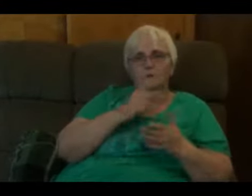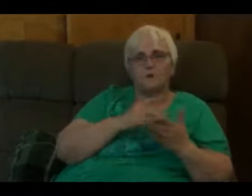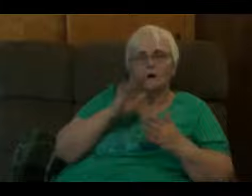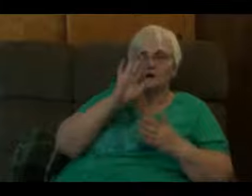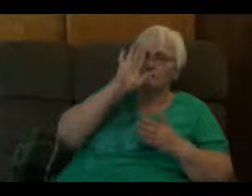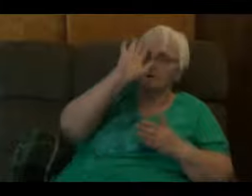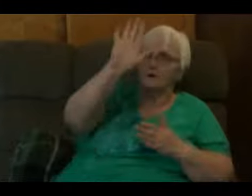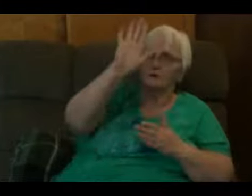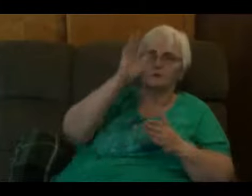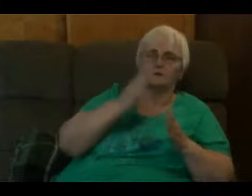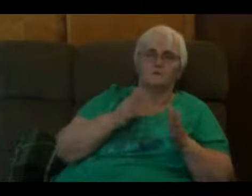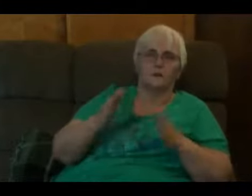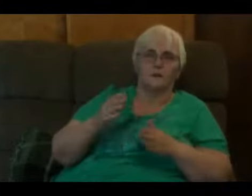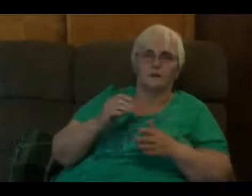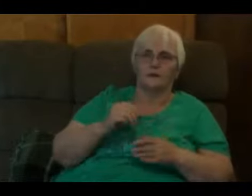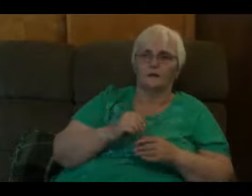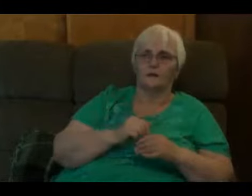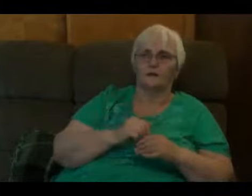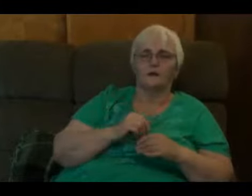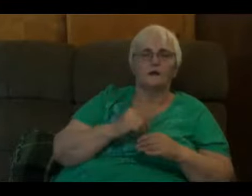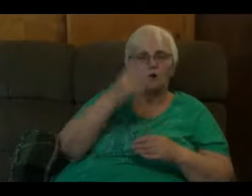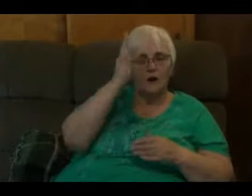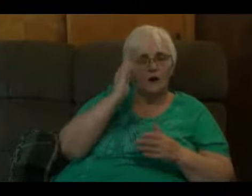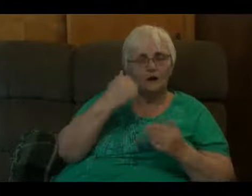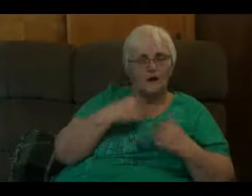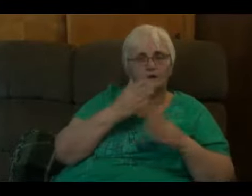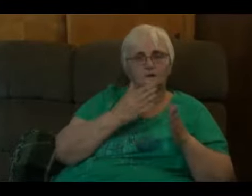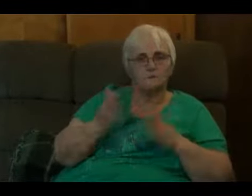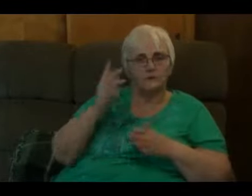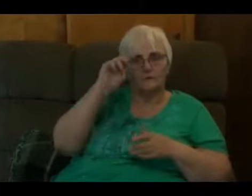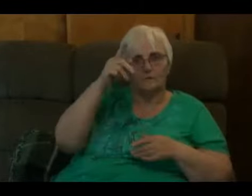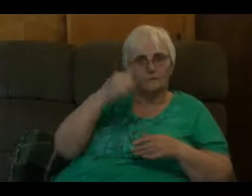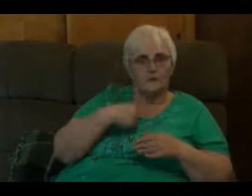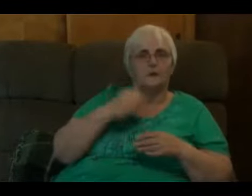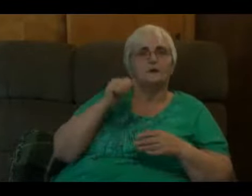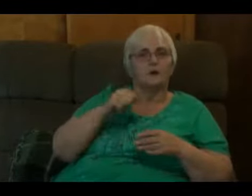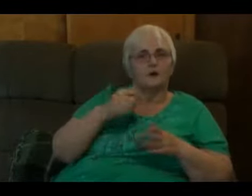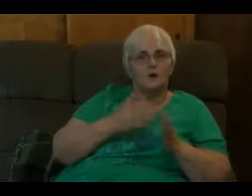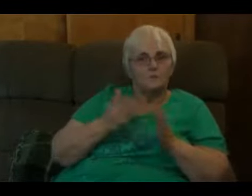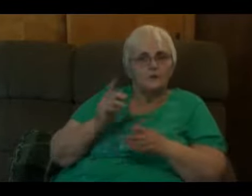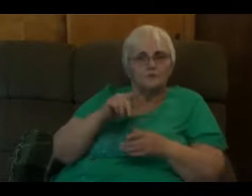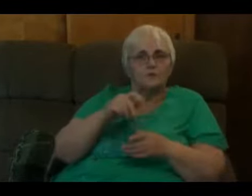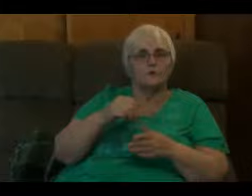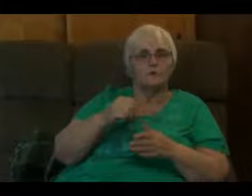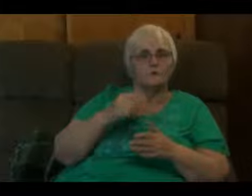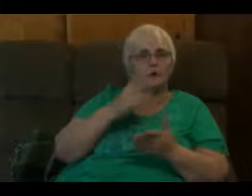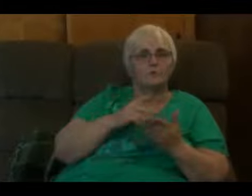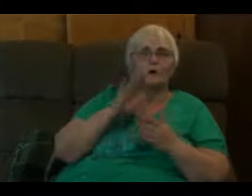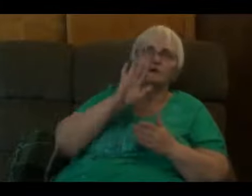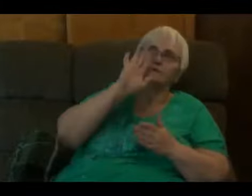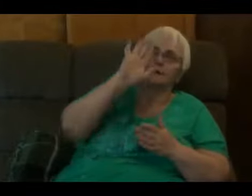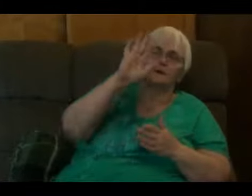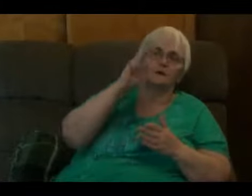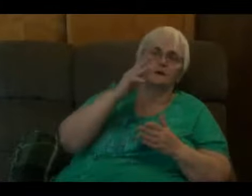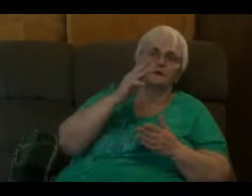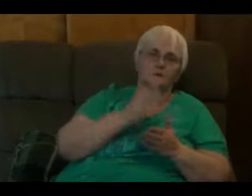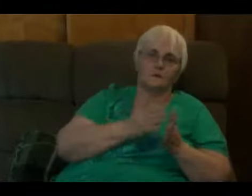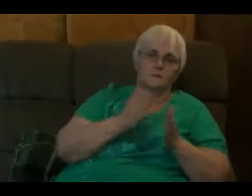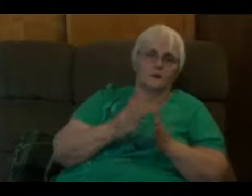plan. Not, you know, God has a plan for me. Yeah, God's plan for you is to be part of His plan. Okay, God doesn't have